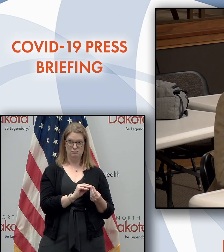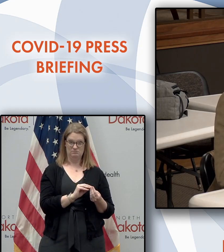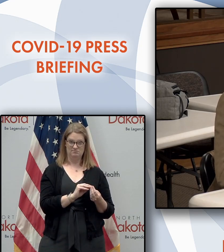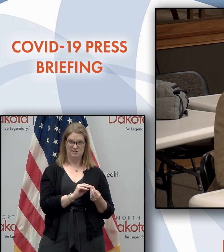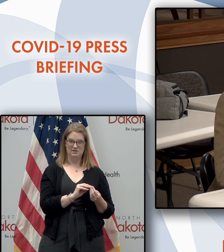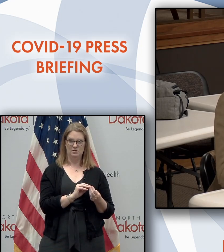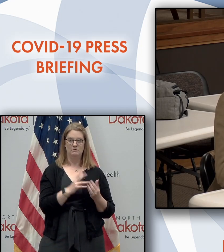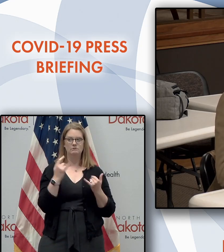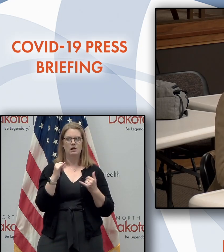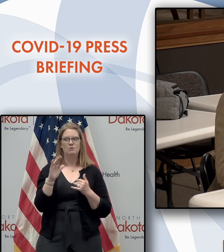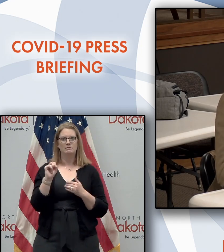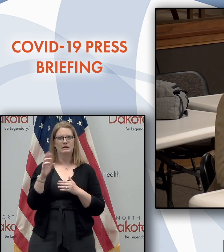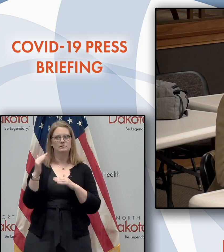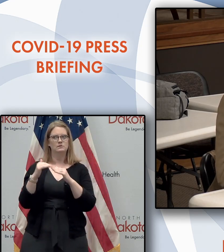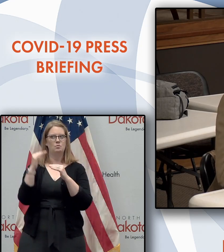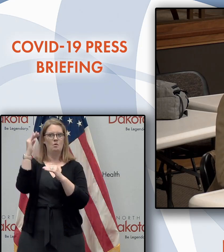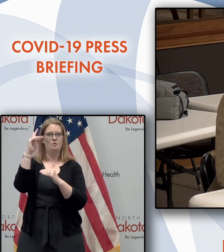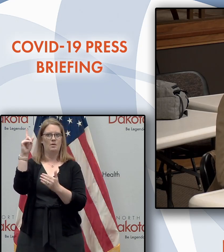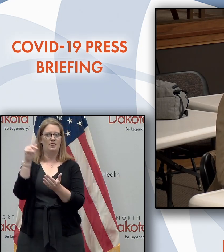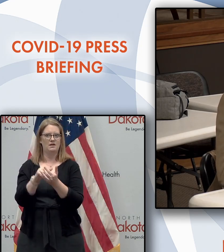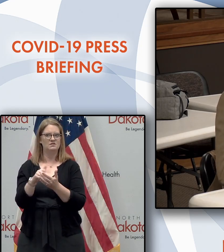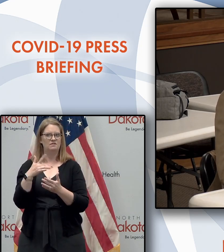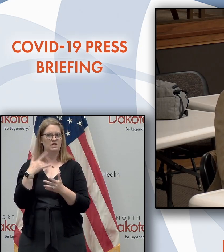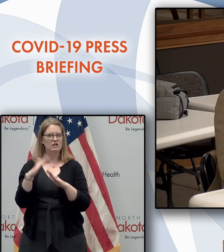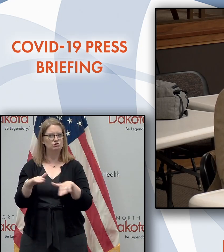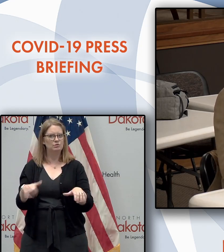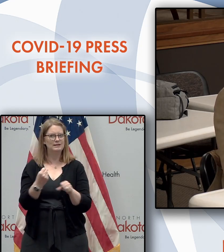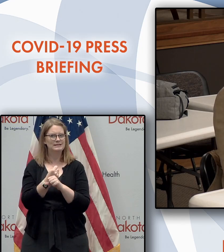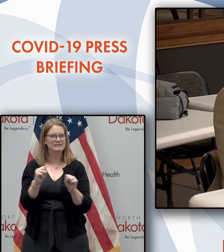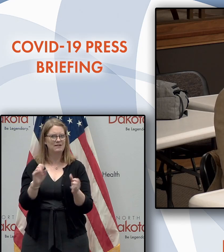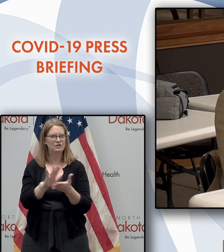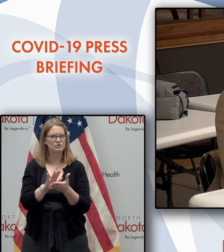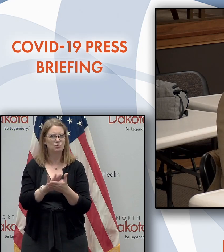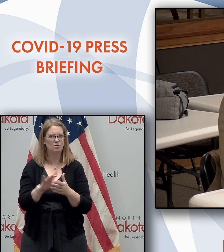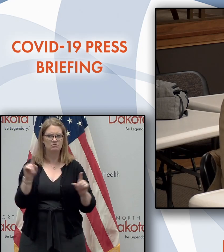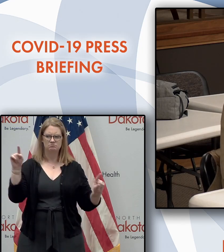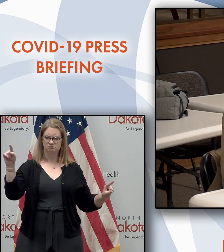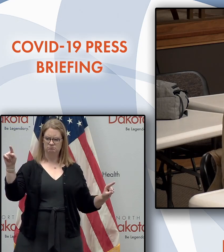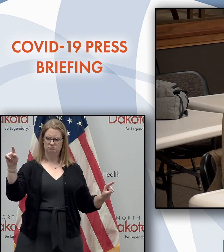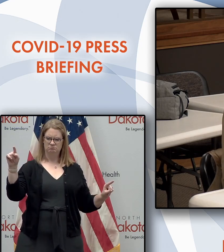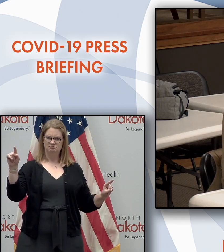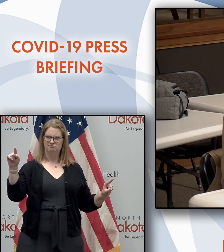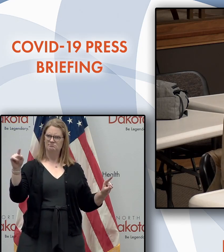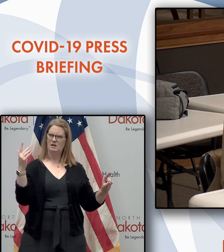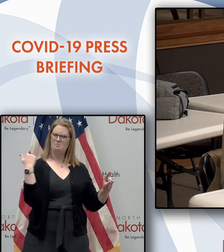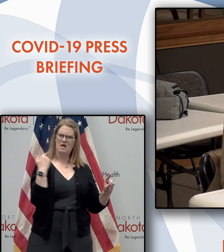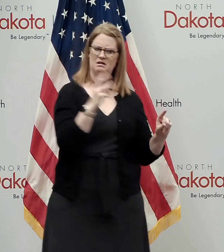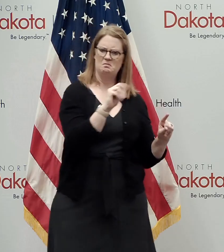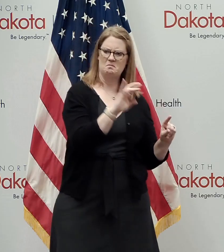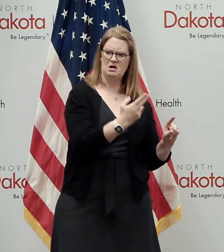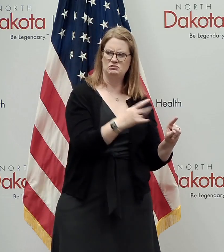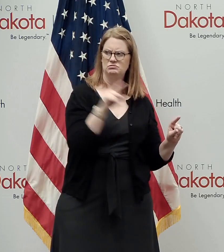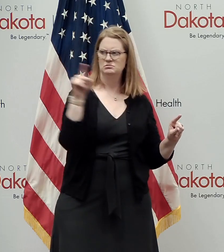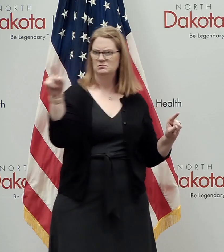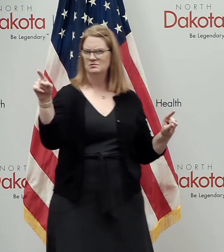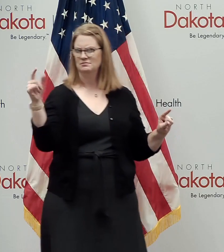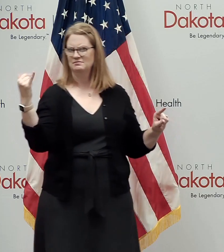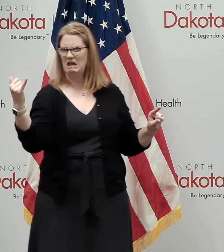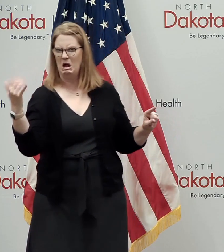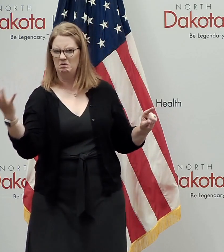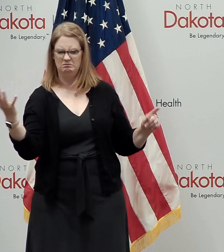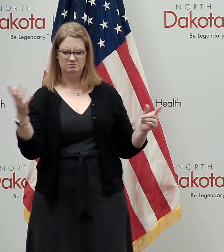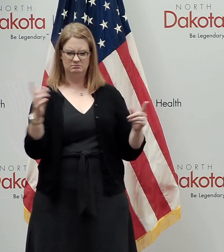1,000, and you feel like children are safe in schools. Where's this change in confidence coming from? Well, part of it's data-driven. We've